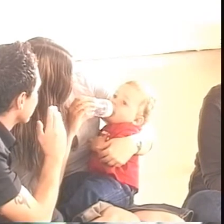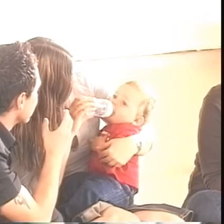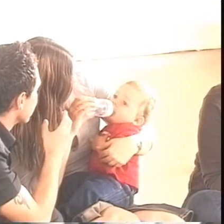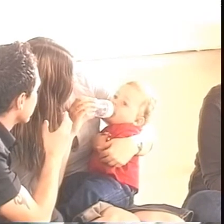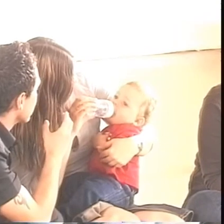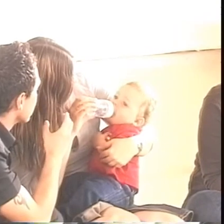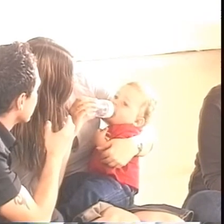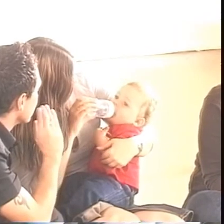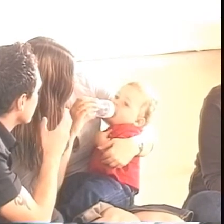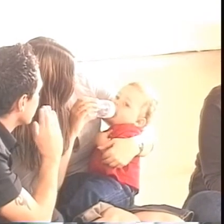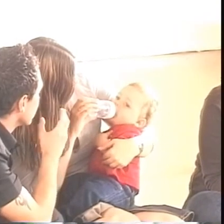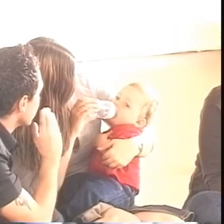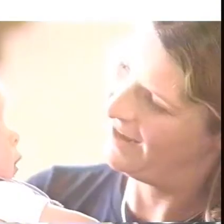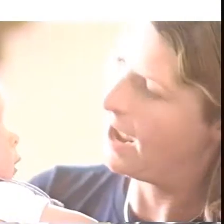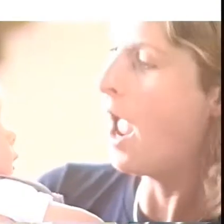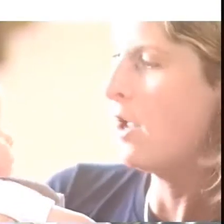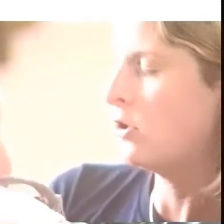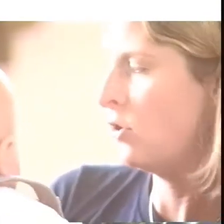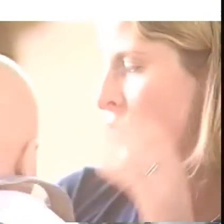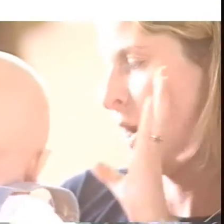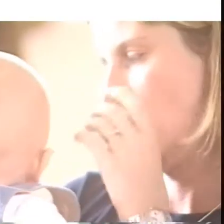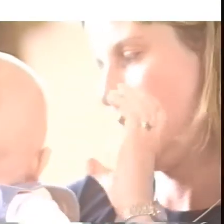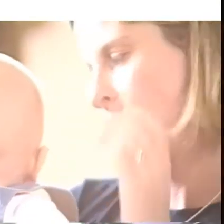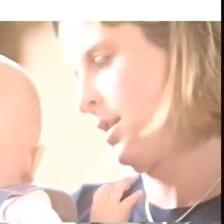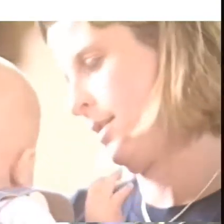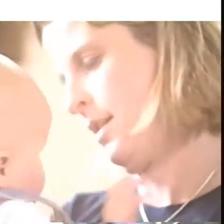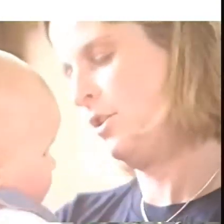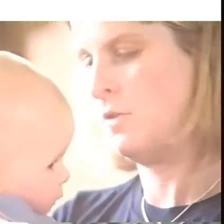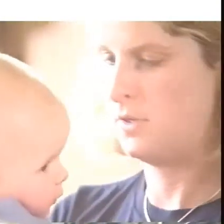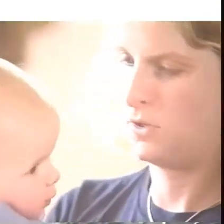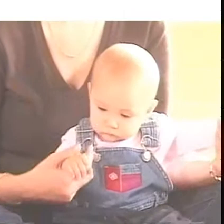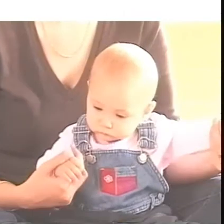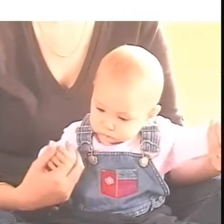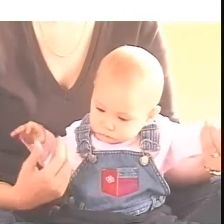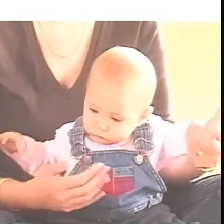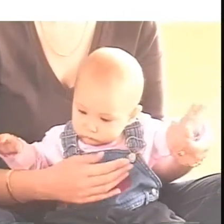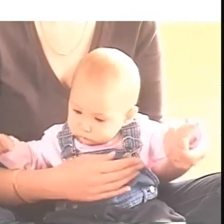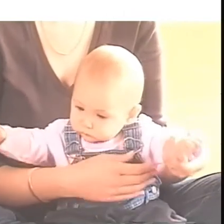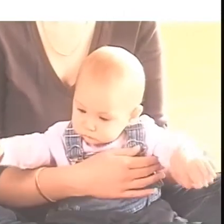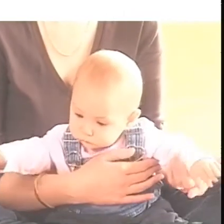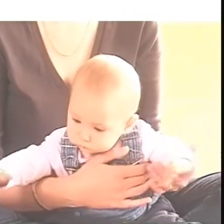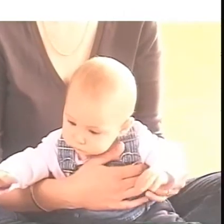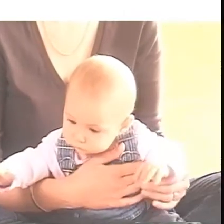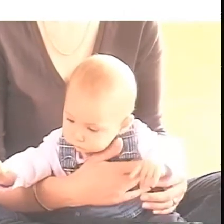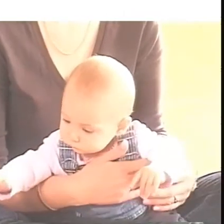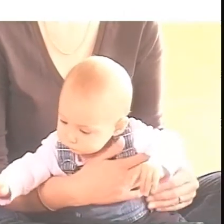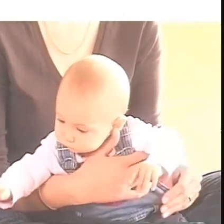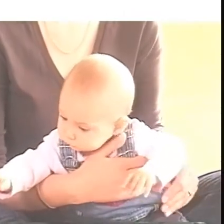baby to wave goodbye to grandma, and this is just taking that one step further. It's a more sophisticated form of communication than just crying and tuning